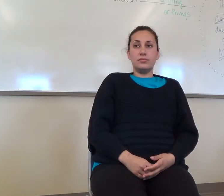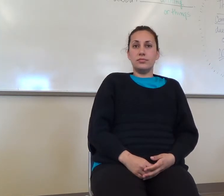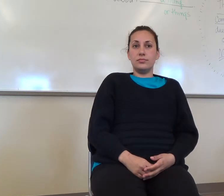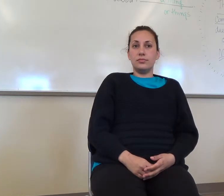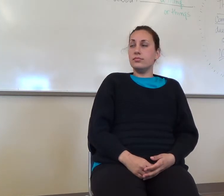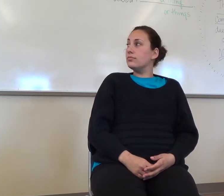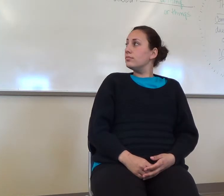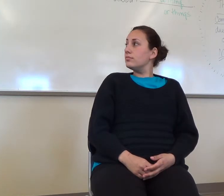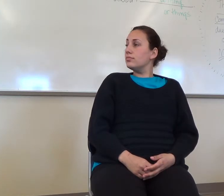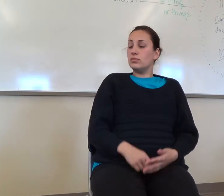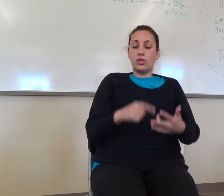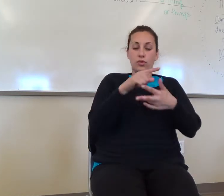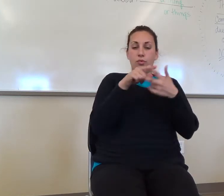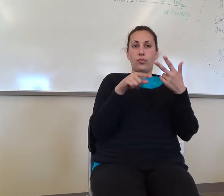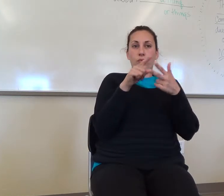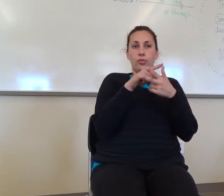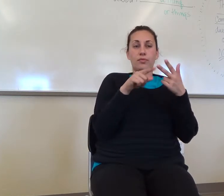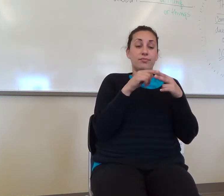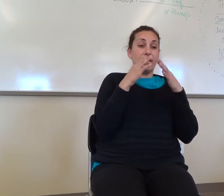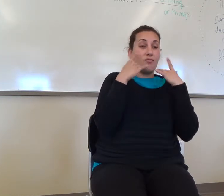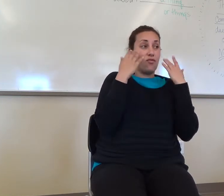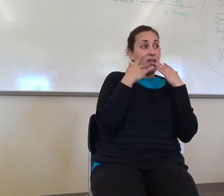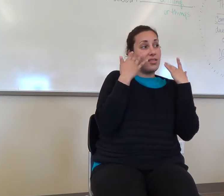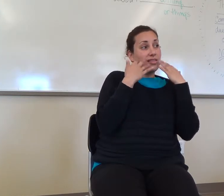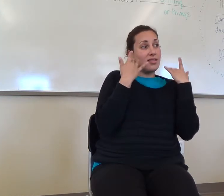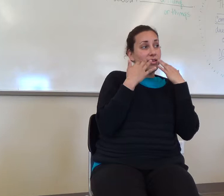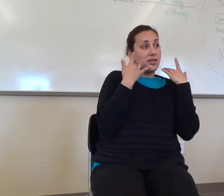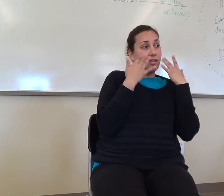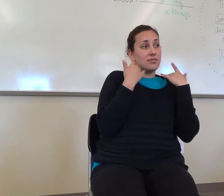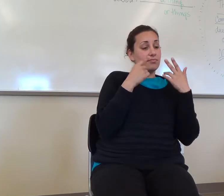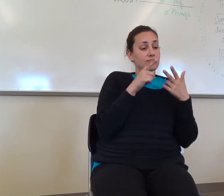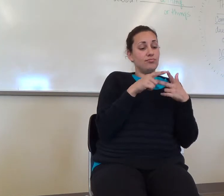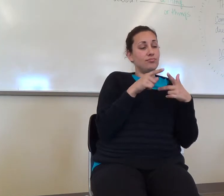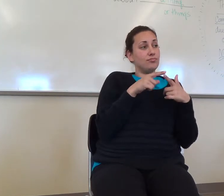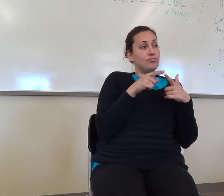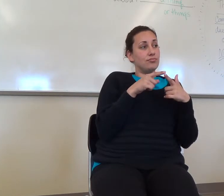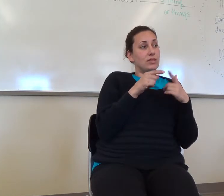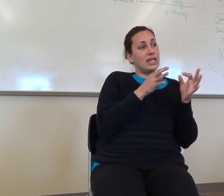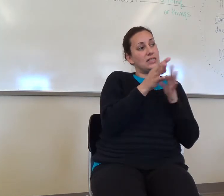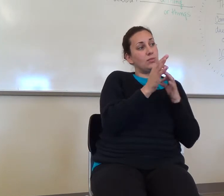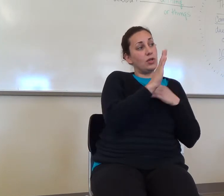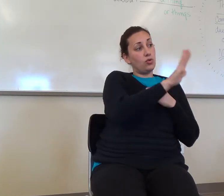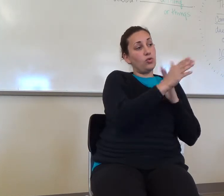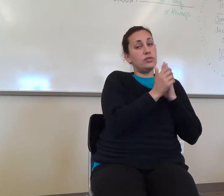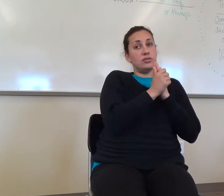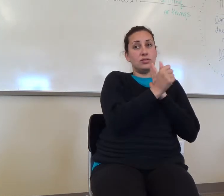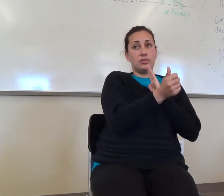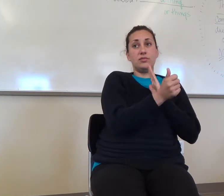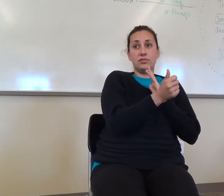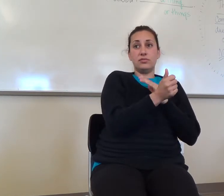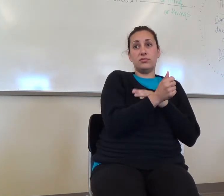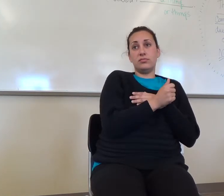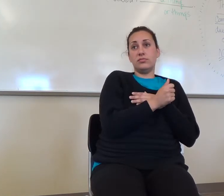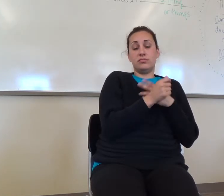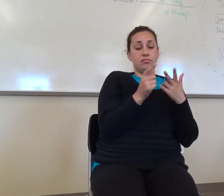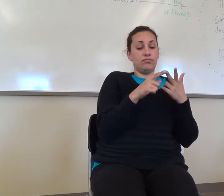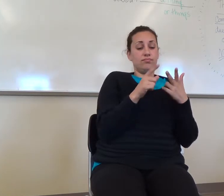those are the three things. Be friendly, say your skills, tell what you can do, and then say you'll check